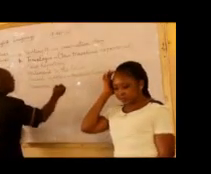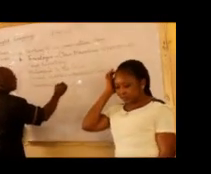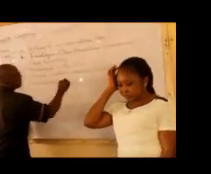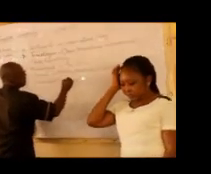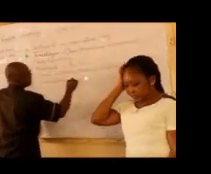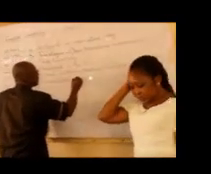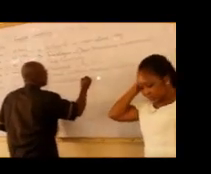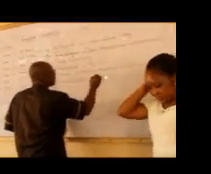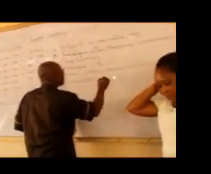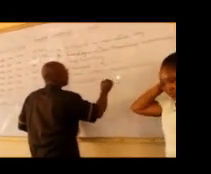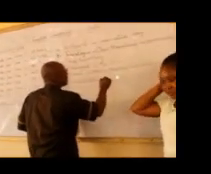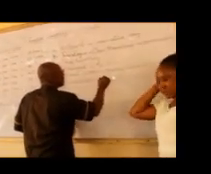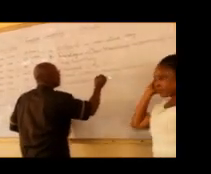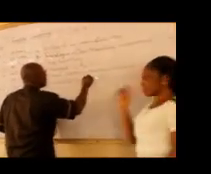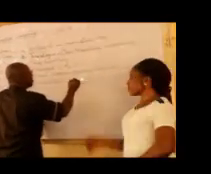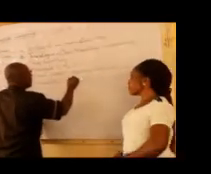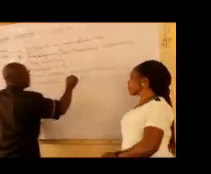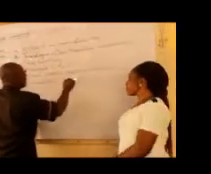of